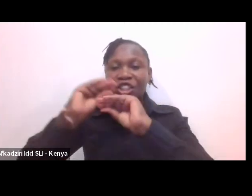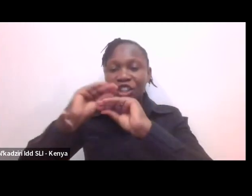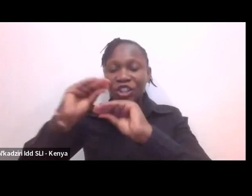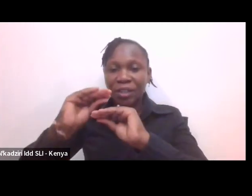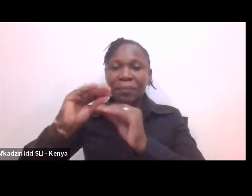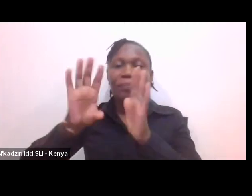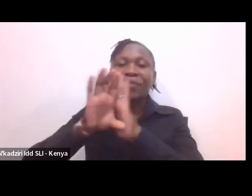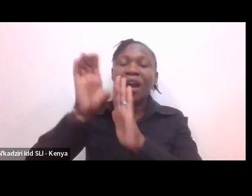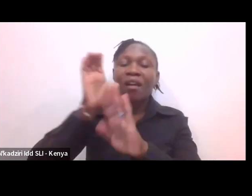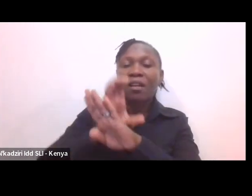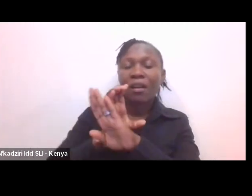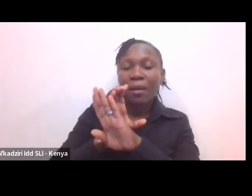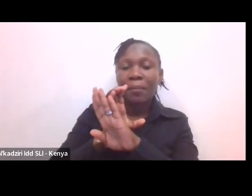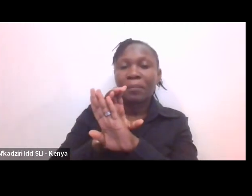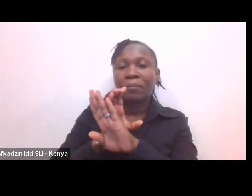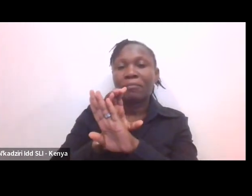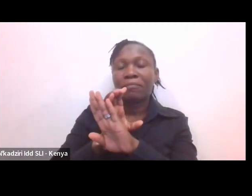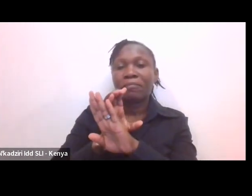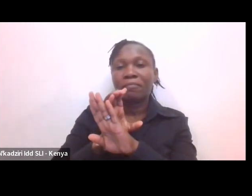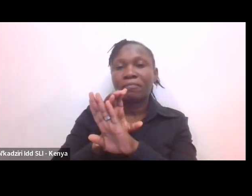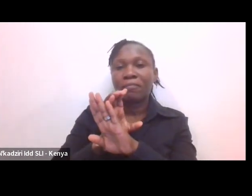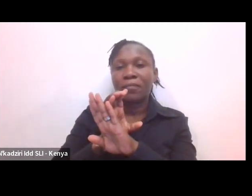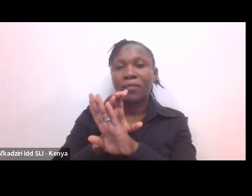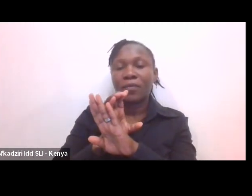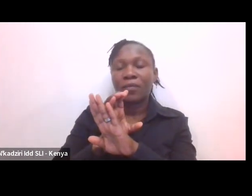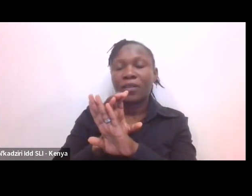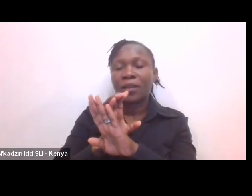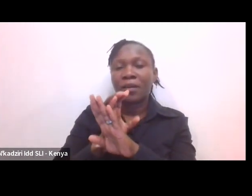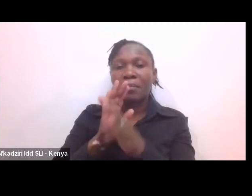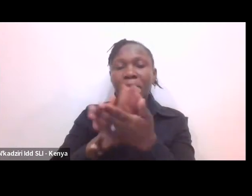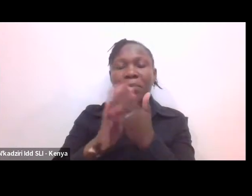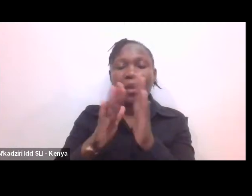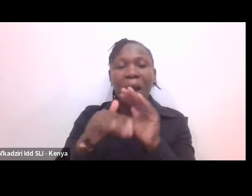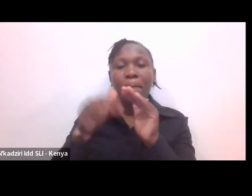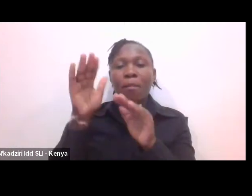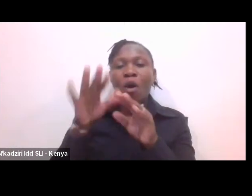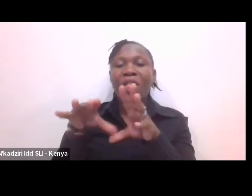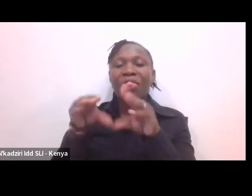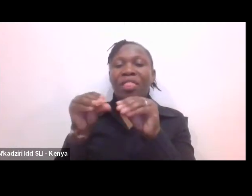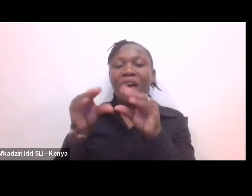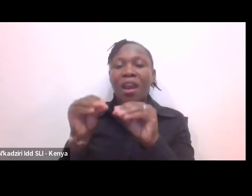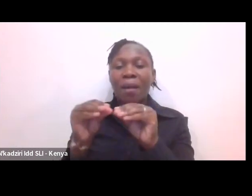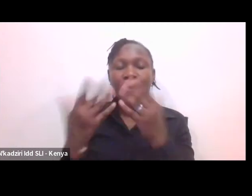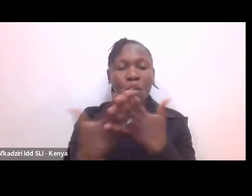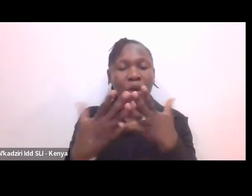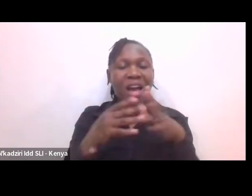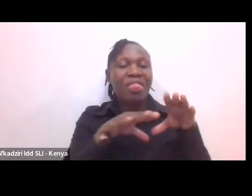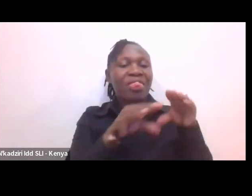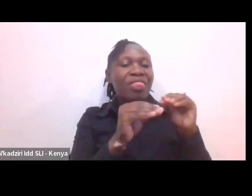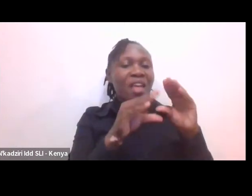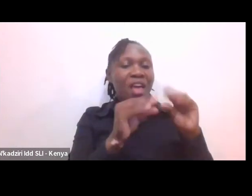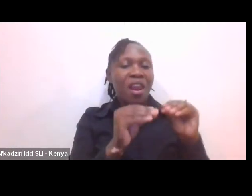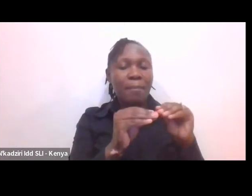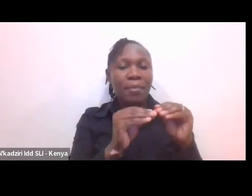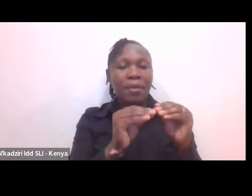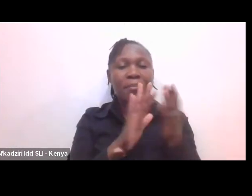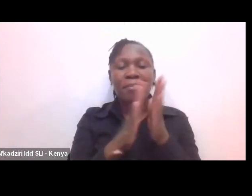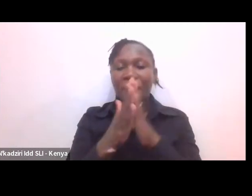curriculum, is informedly therapeutic and where therapy is educative.